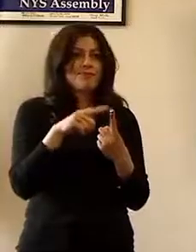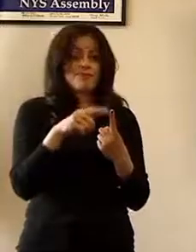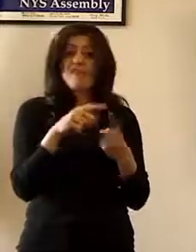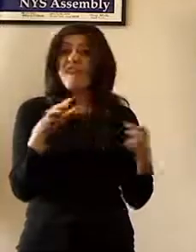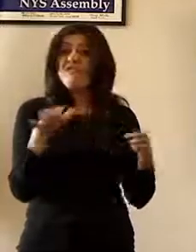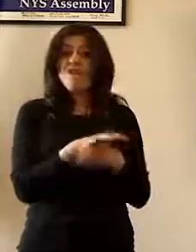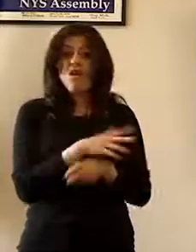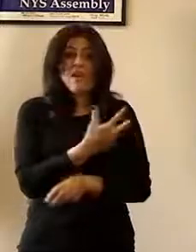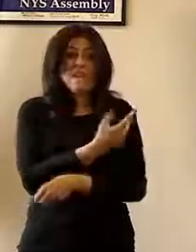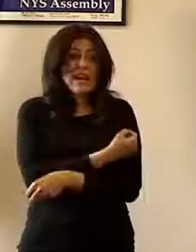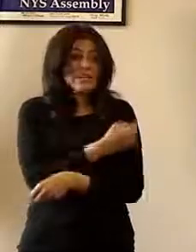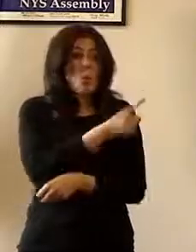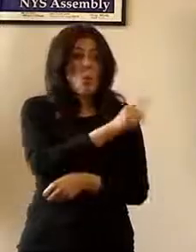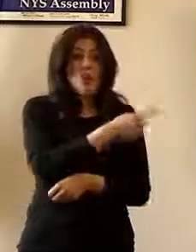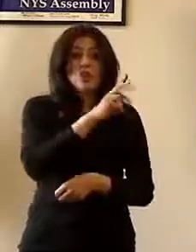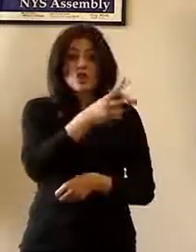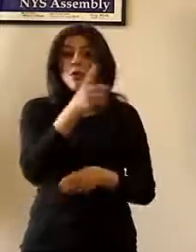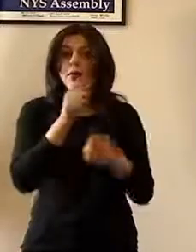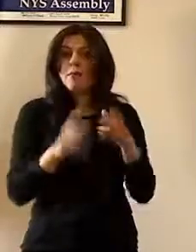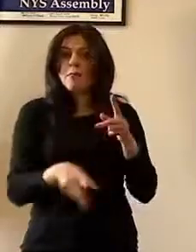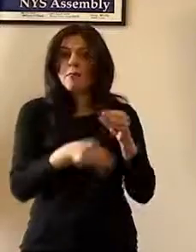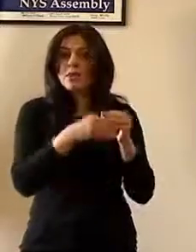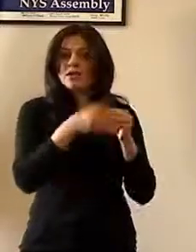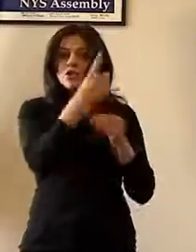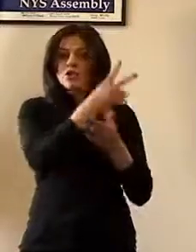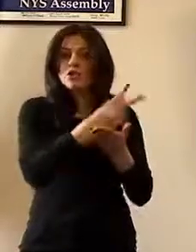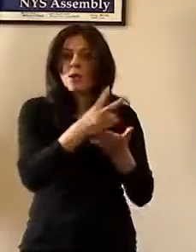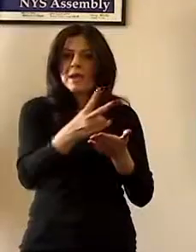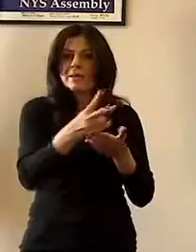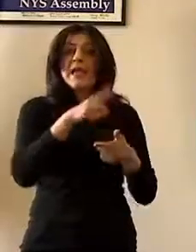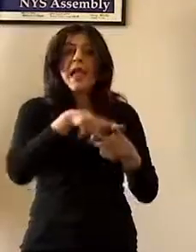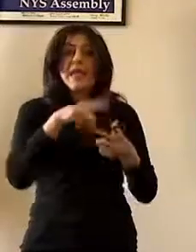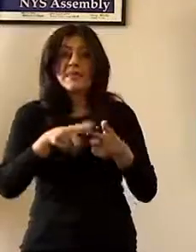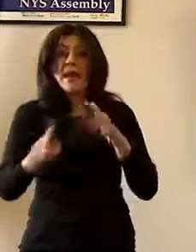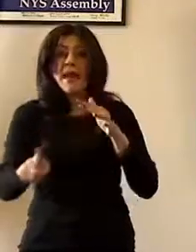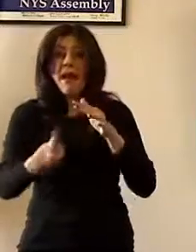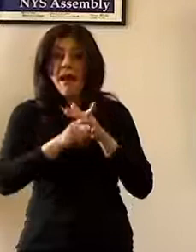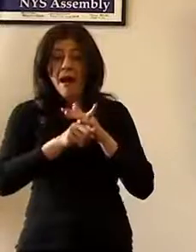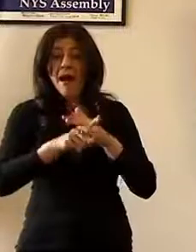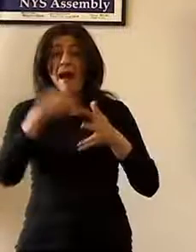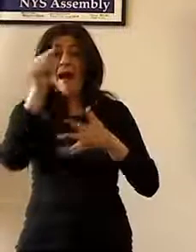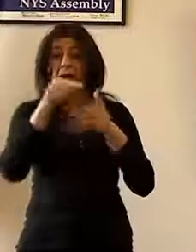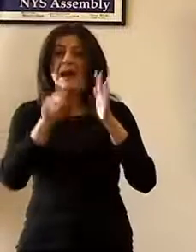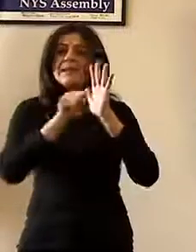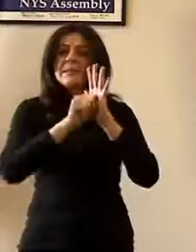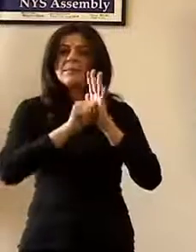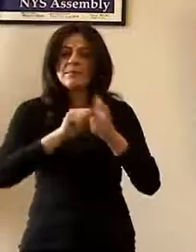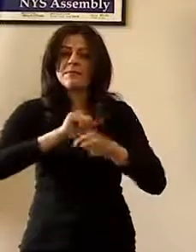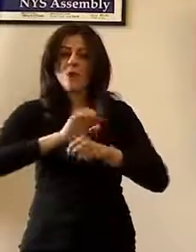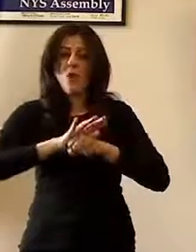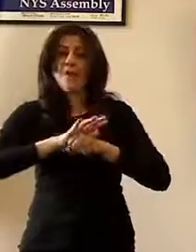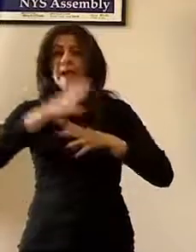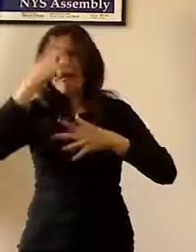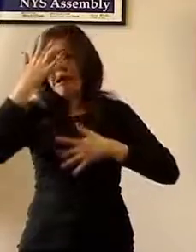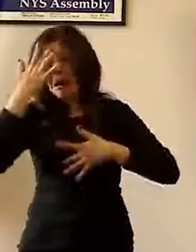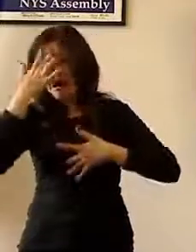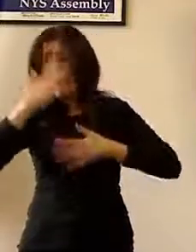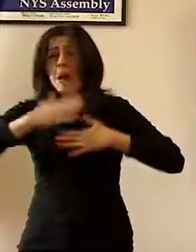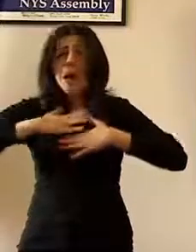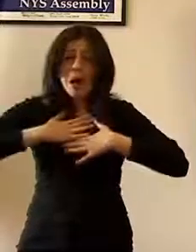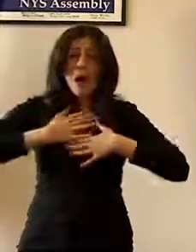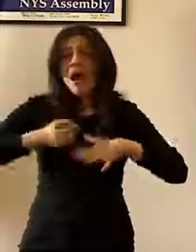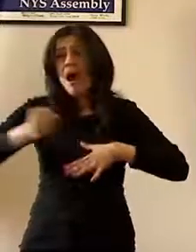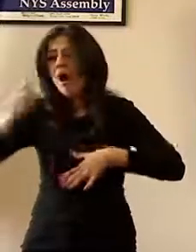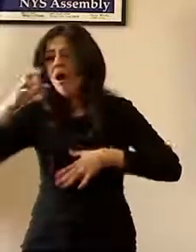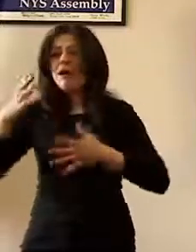fully vaccinated and subsequently became sick with COVID. Okay. That